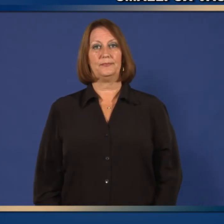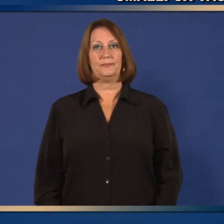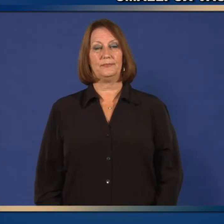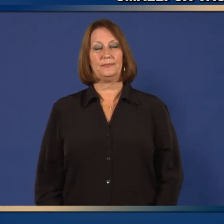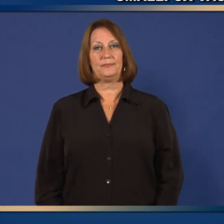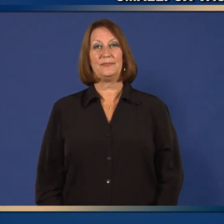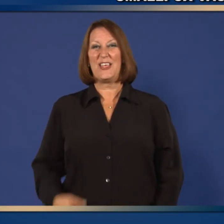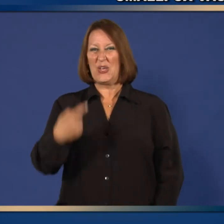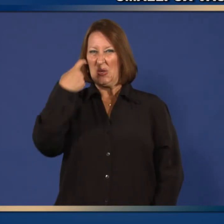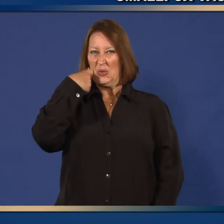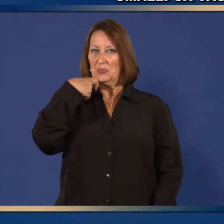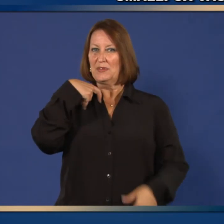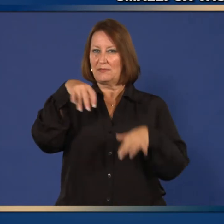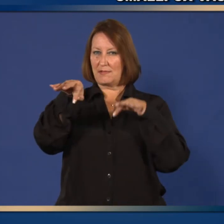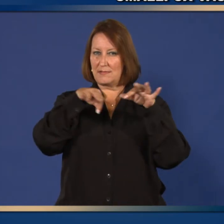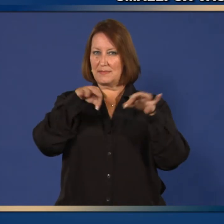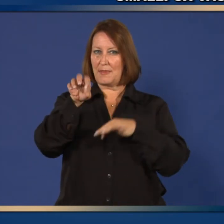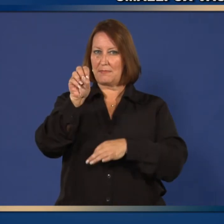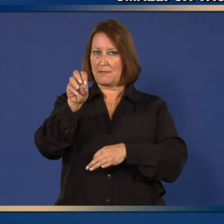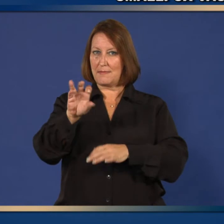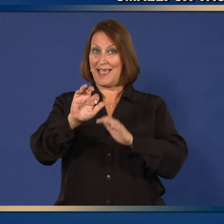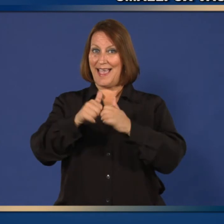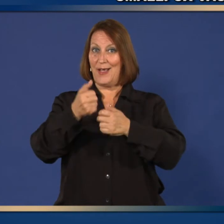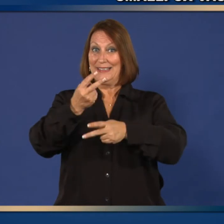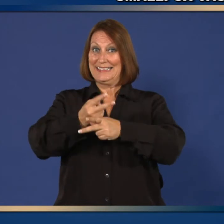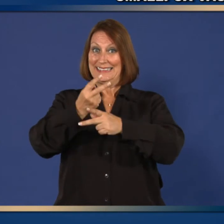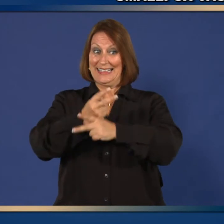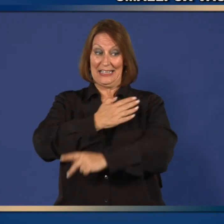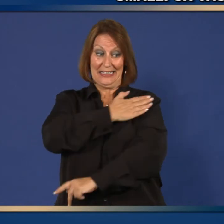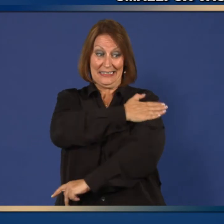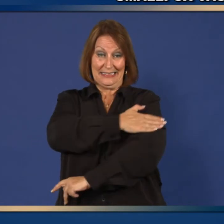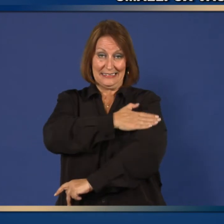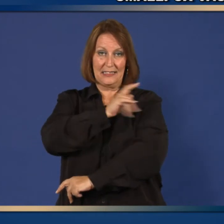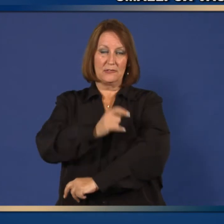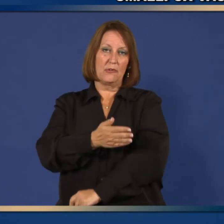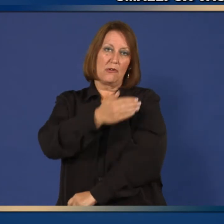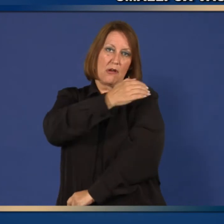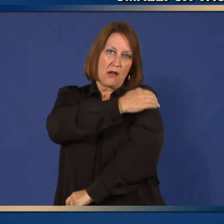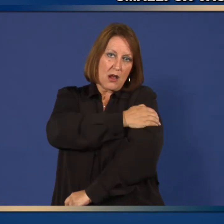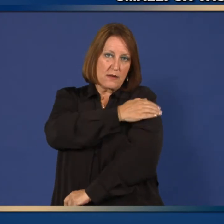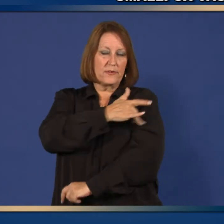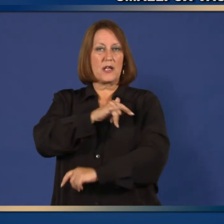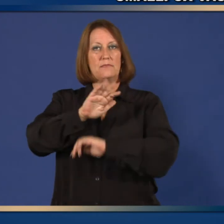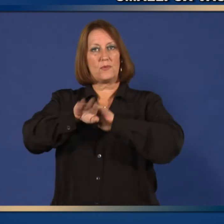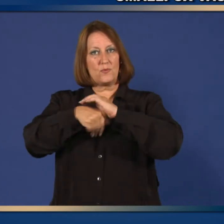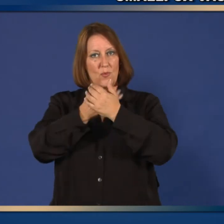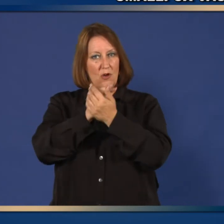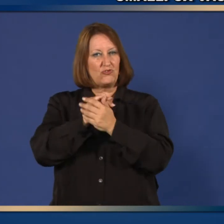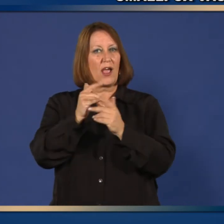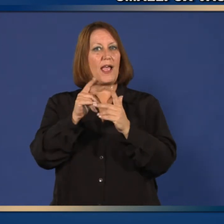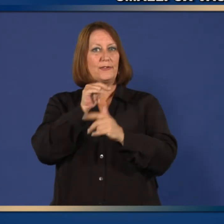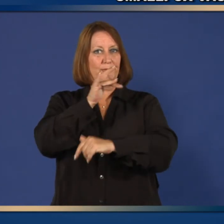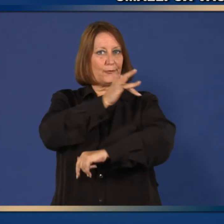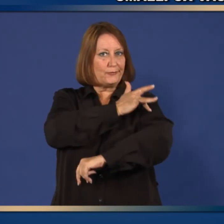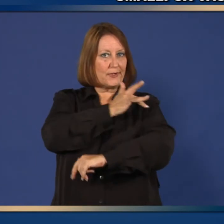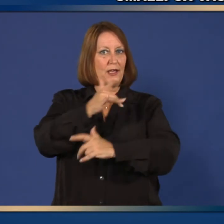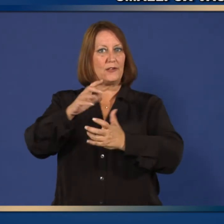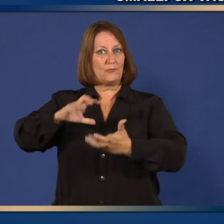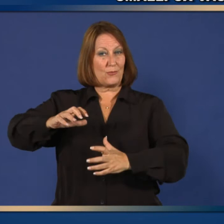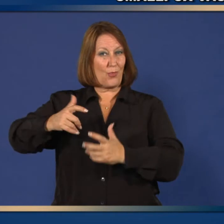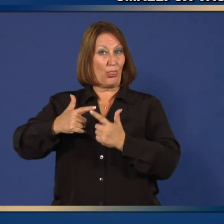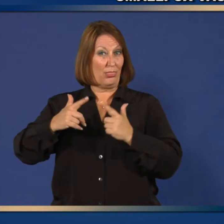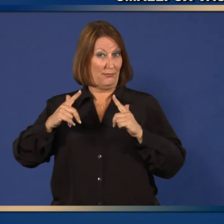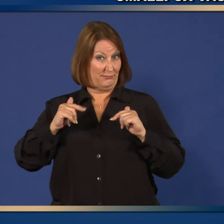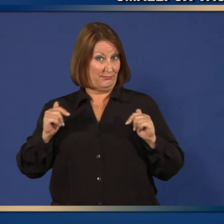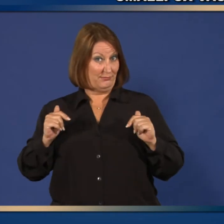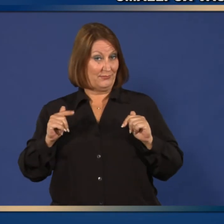instructions on how to care for the vaccination site, such as covering the site and washing hands, can help